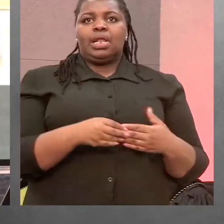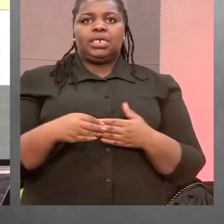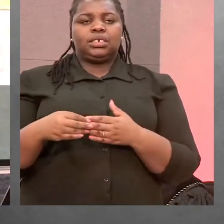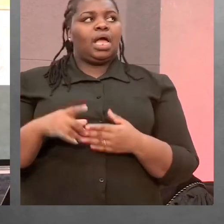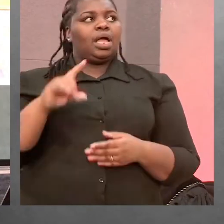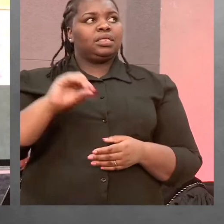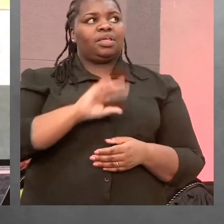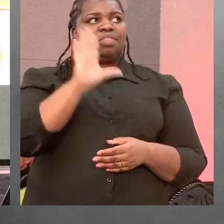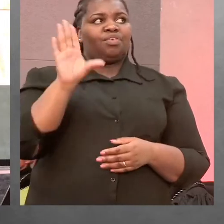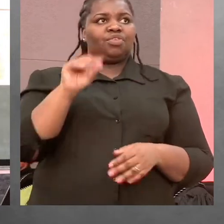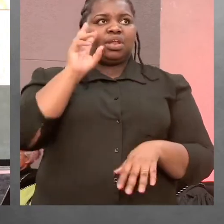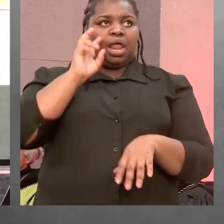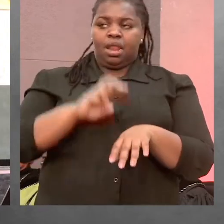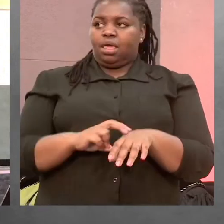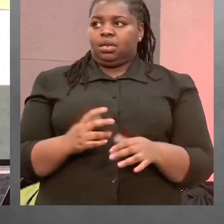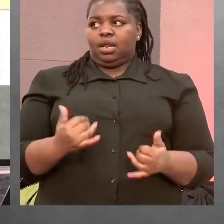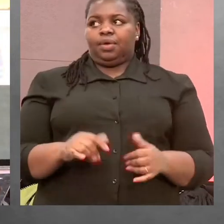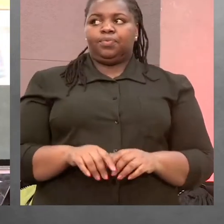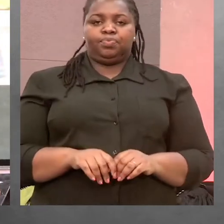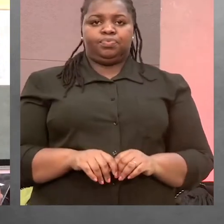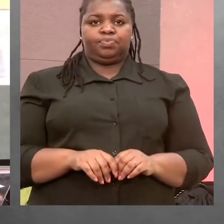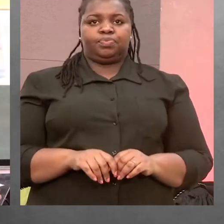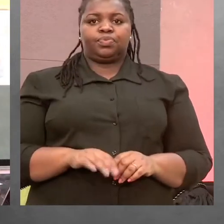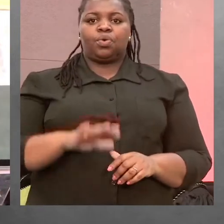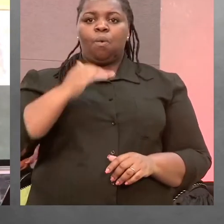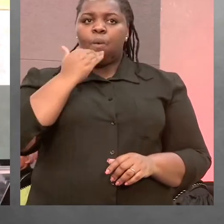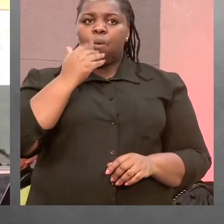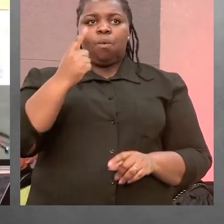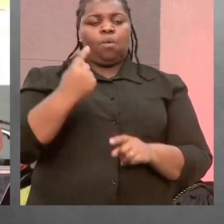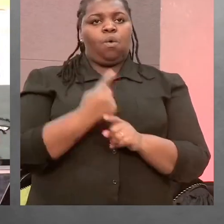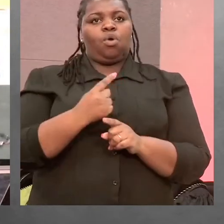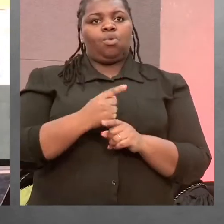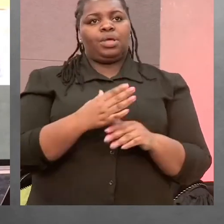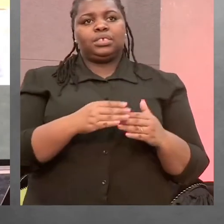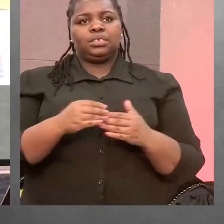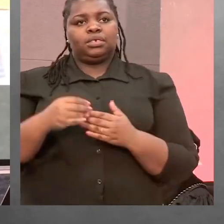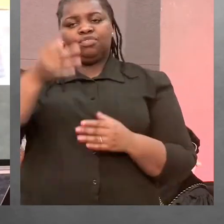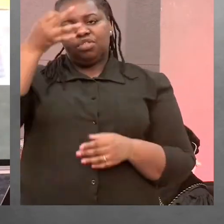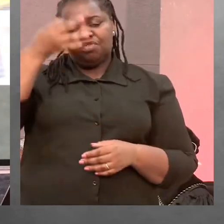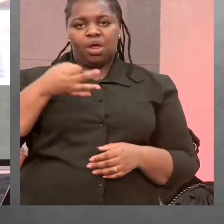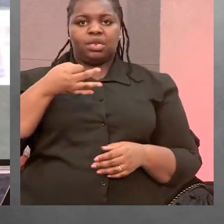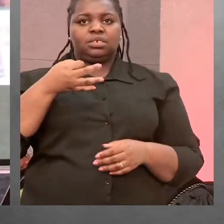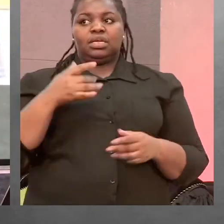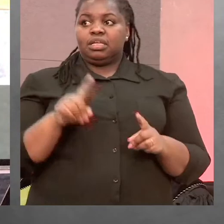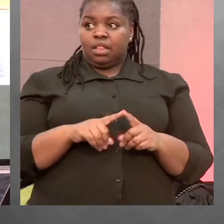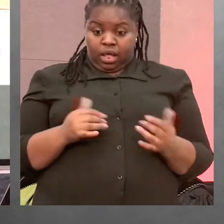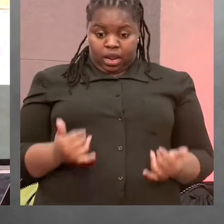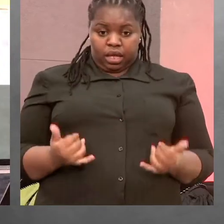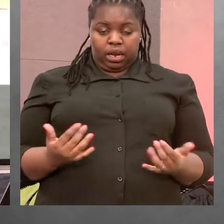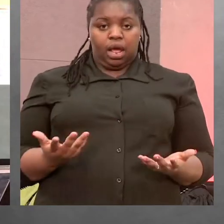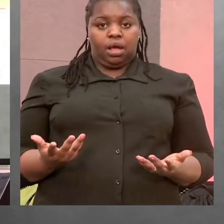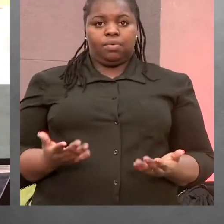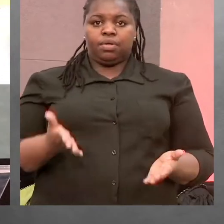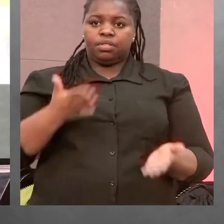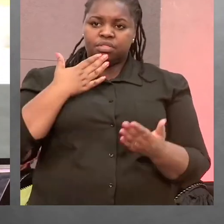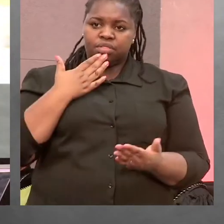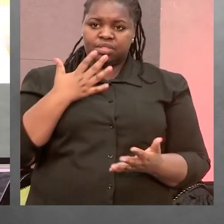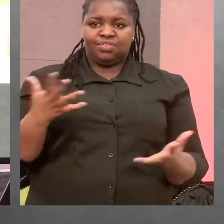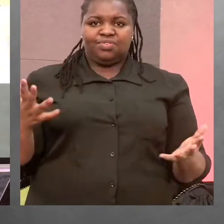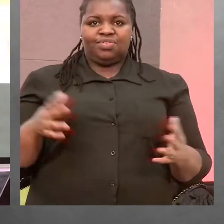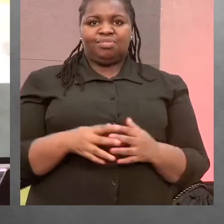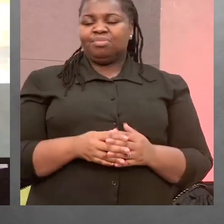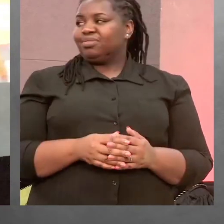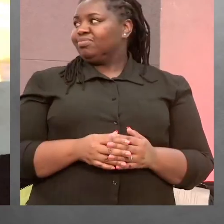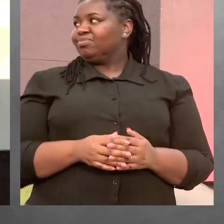South Africa needs right now, who is always leading from the front, even right now. Thank you very much.